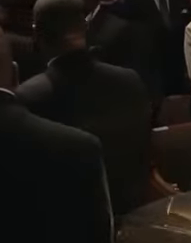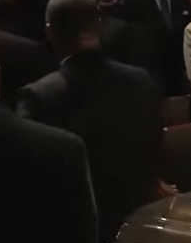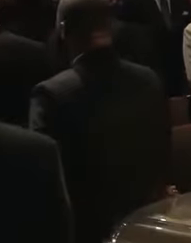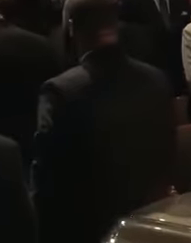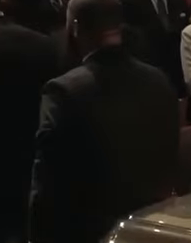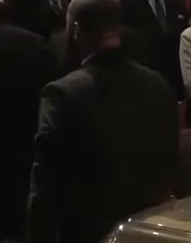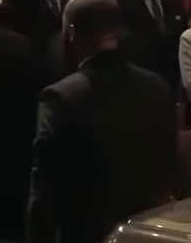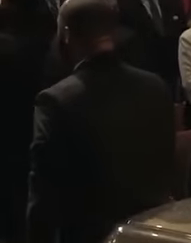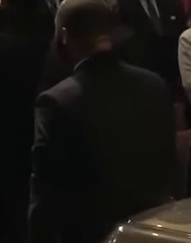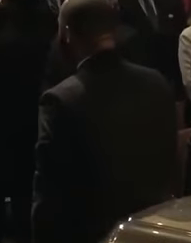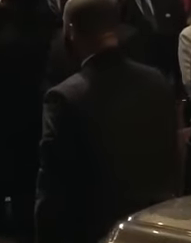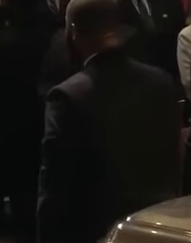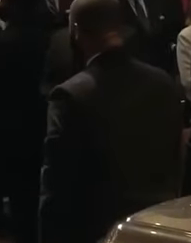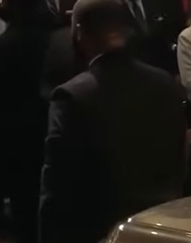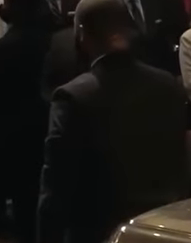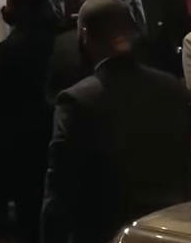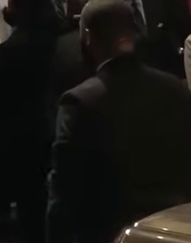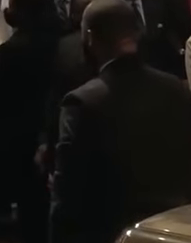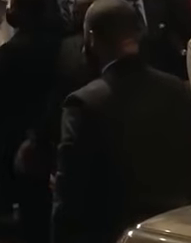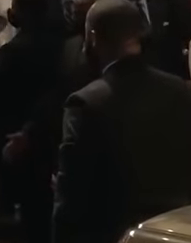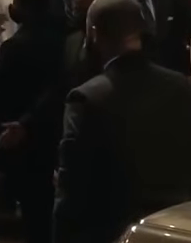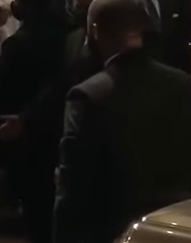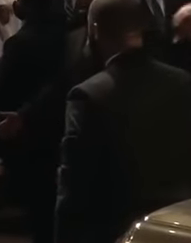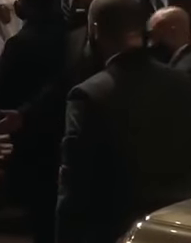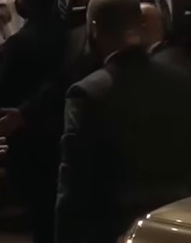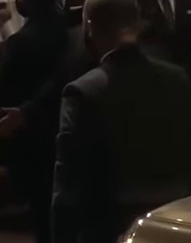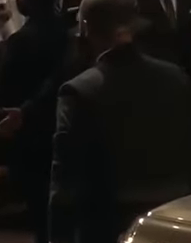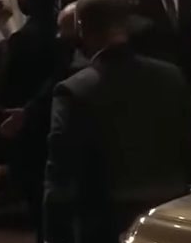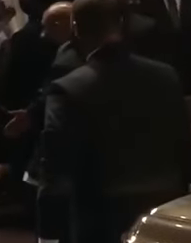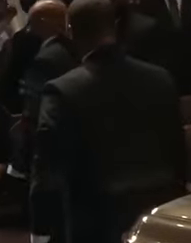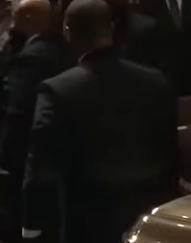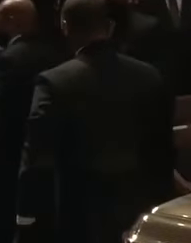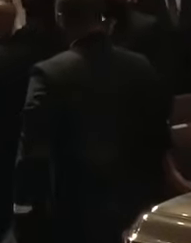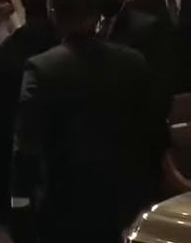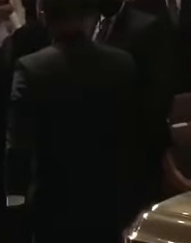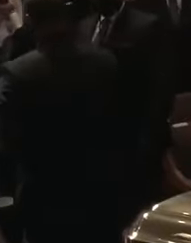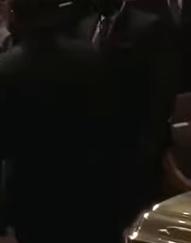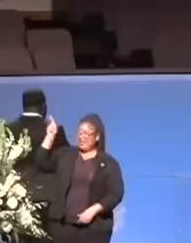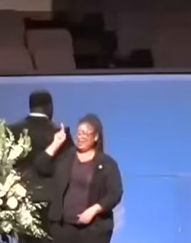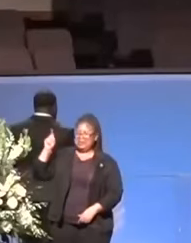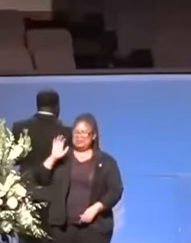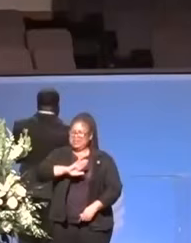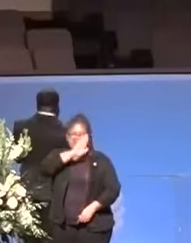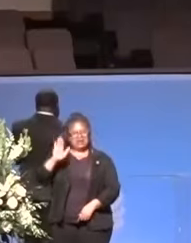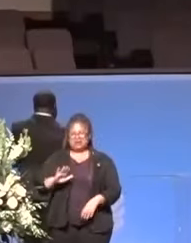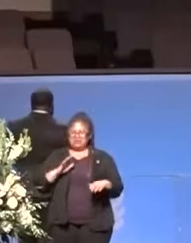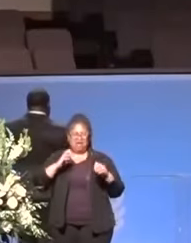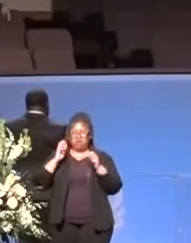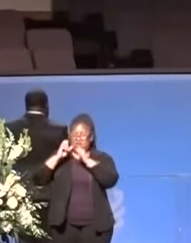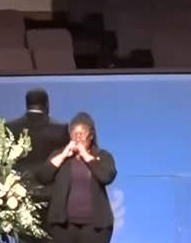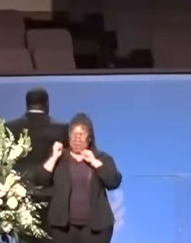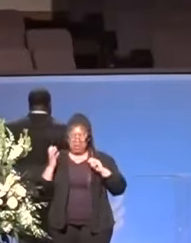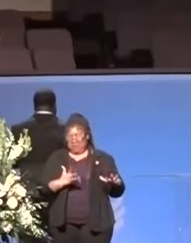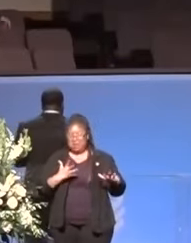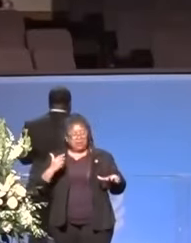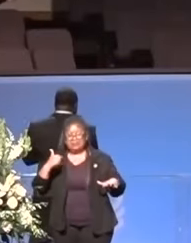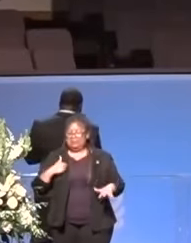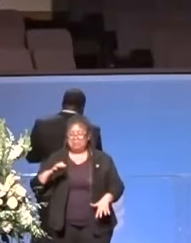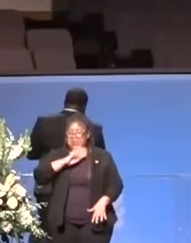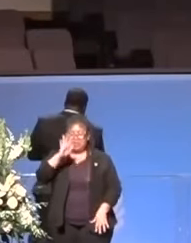proven it. My everything. That he never leave me. My everything. And he never forsake me. My everything. He'll be with